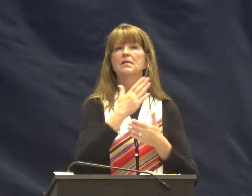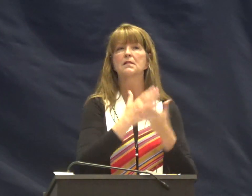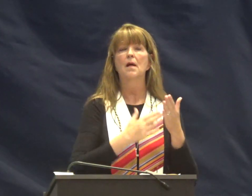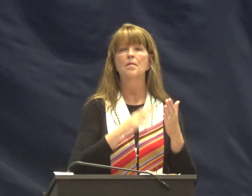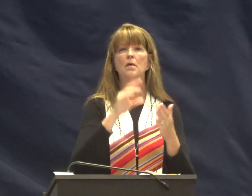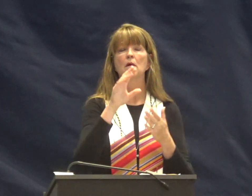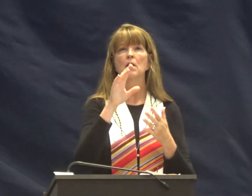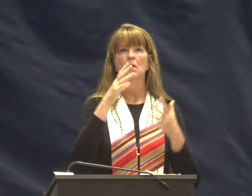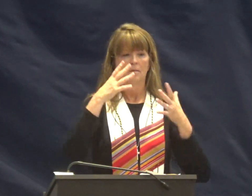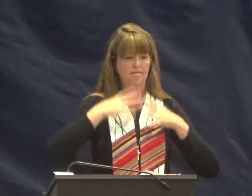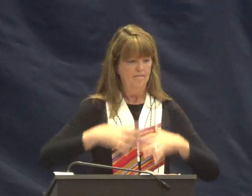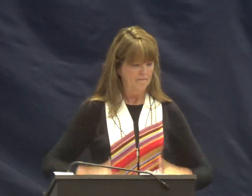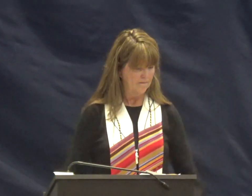are.